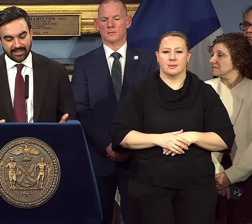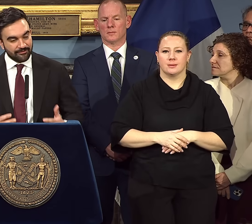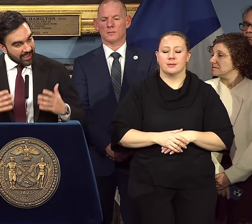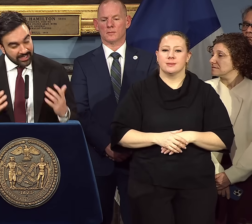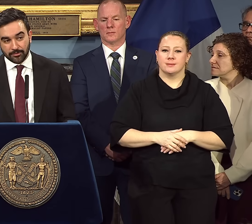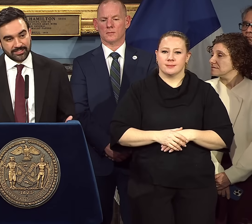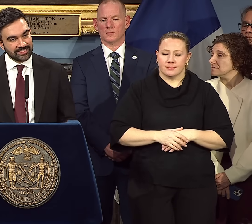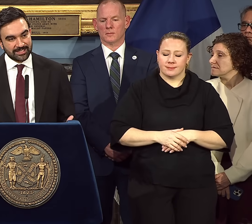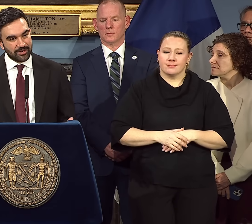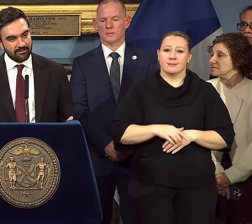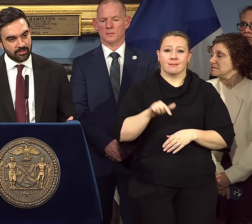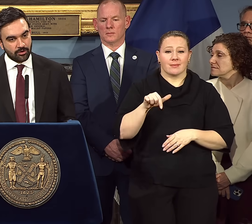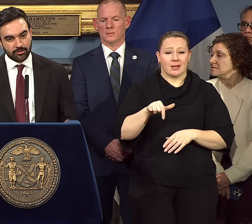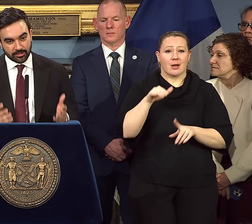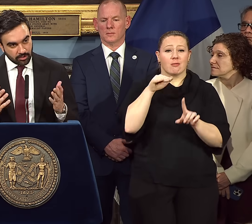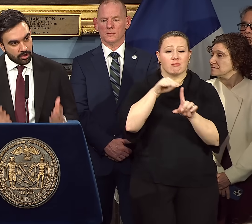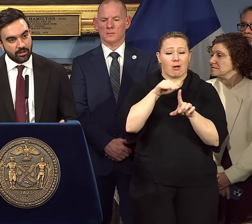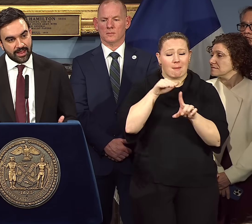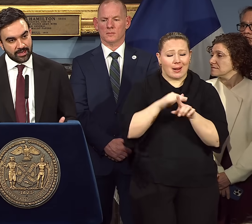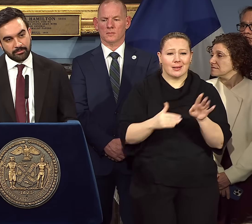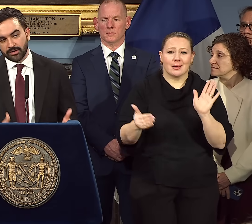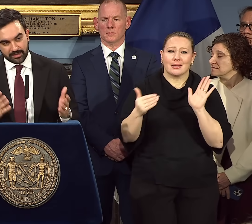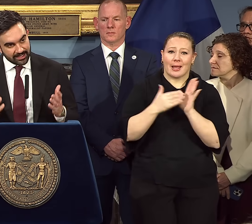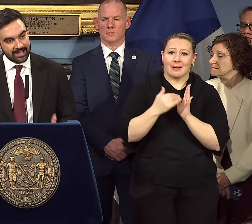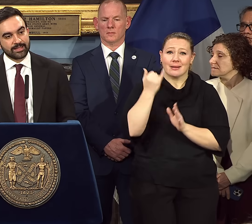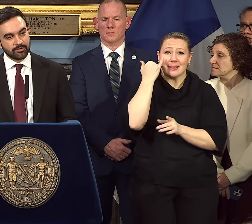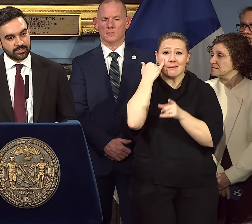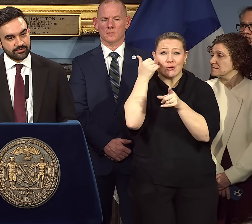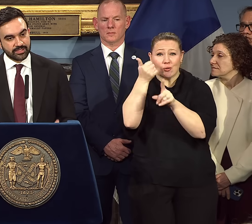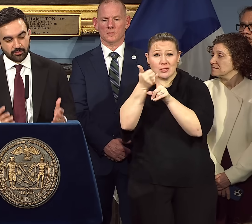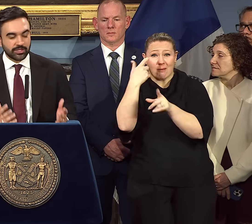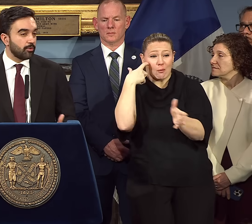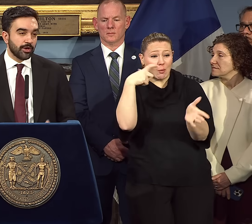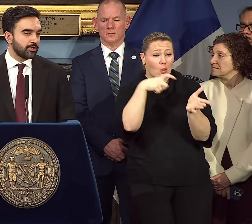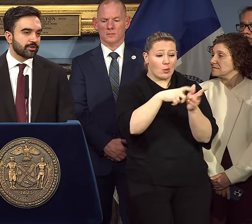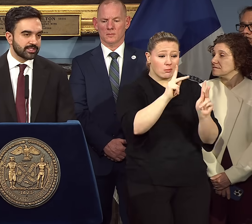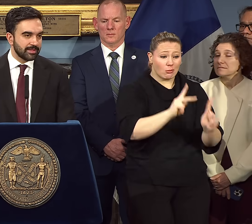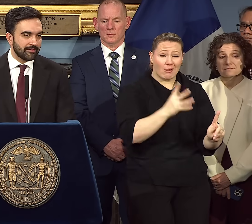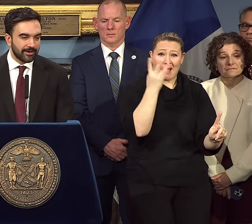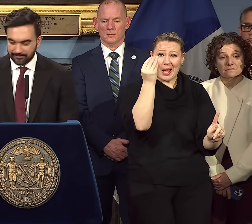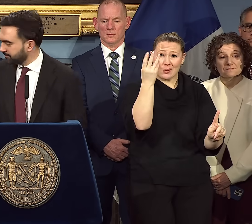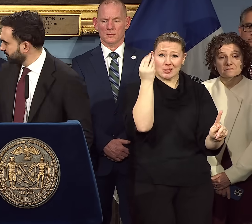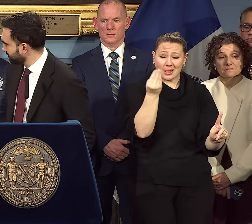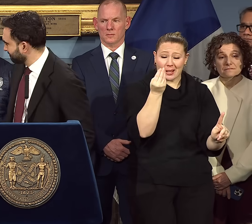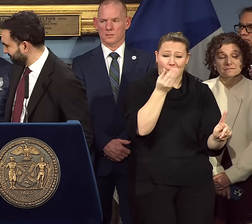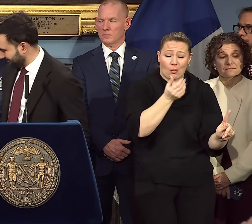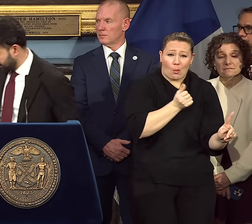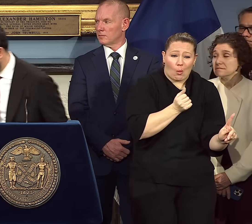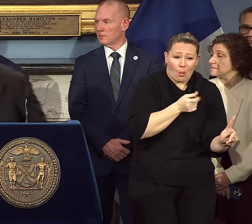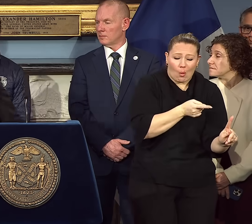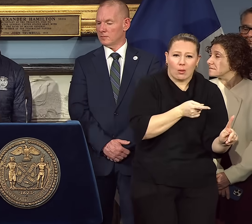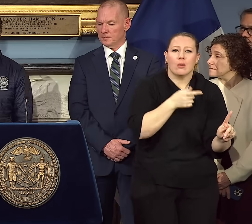that if anyone sees someone out in the cold, call that number, connect them with services. We don't want New Yorkers to be out there.